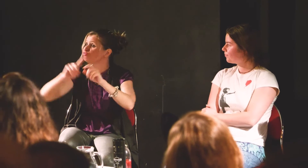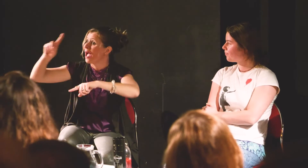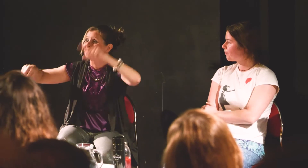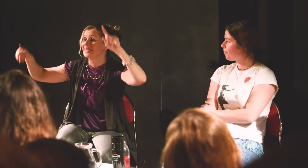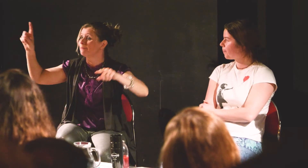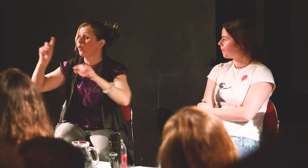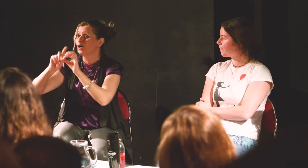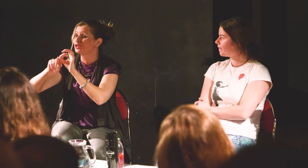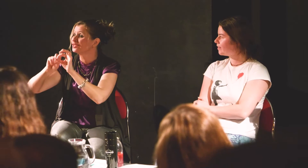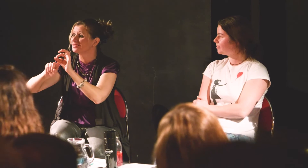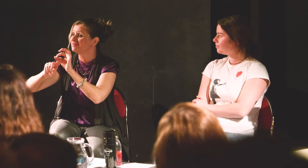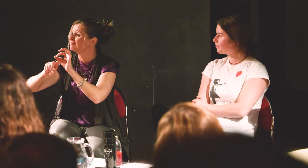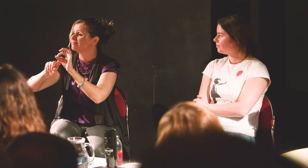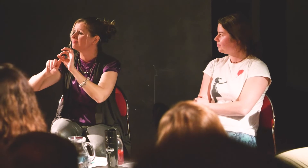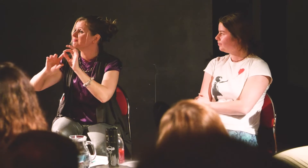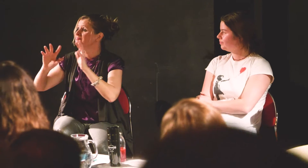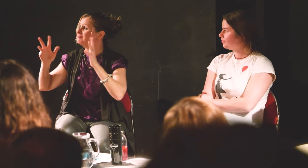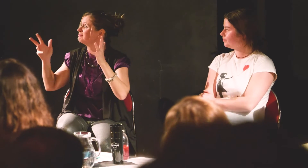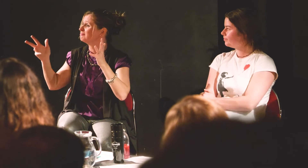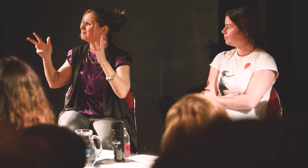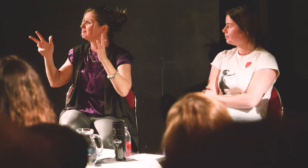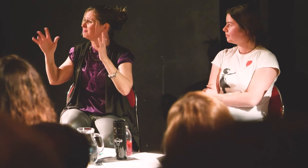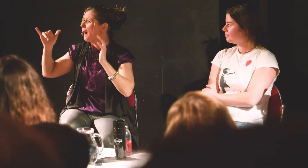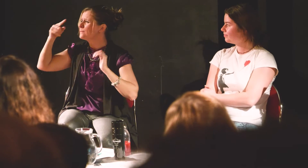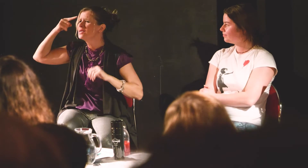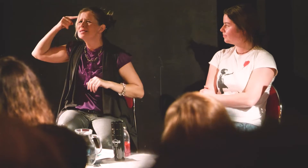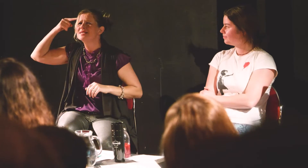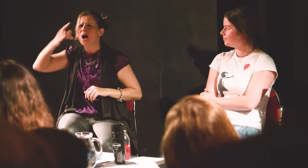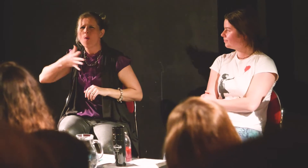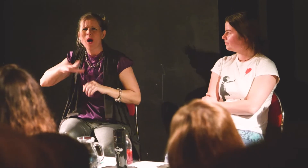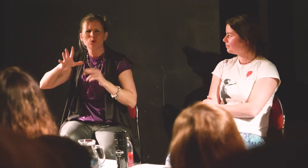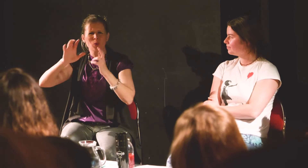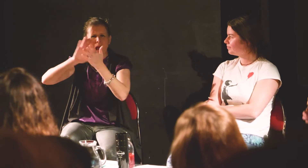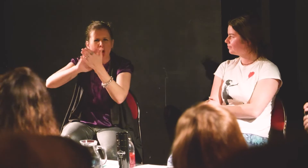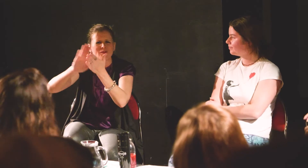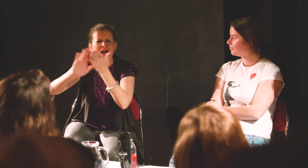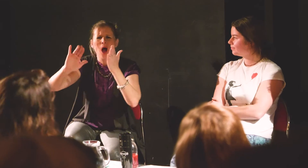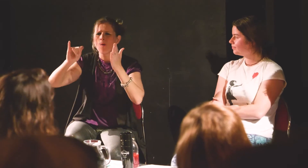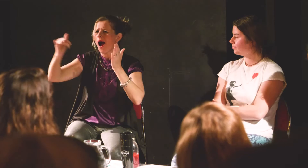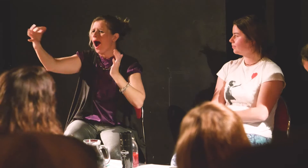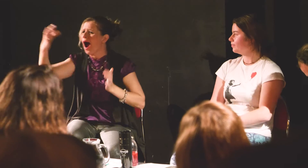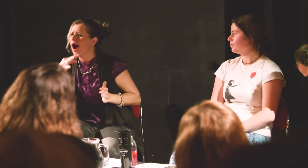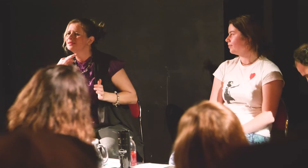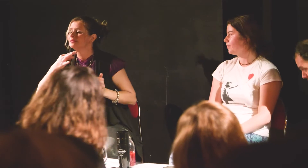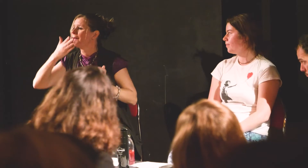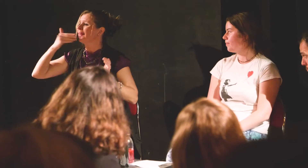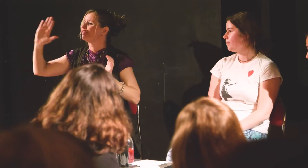any questions? Any random questions? Maybe you're thinking, just like to clarify a